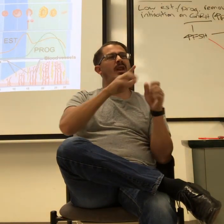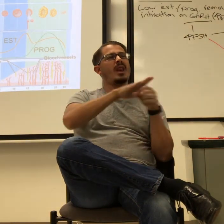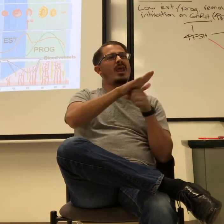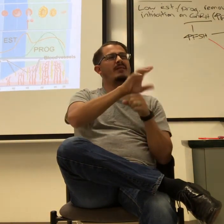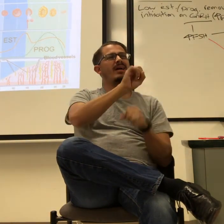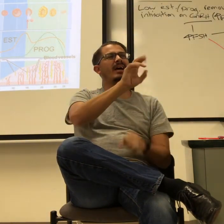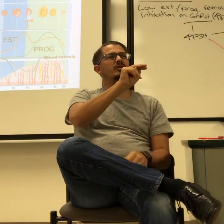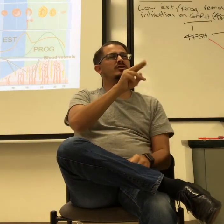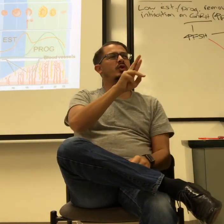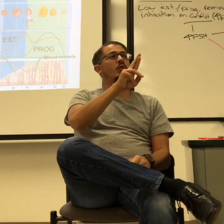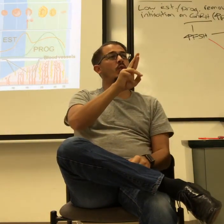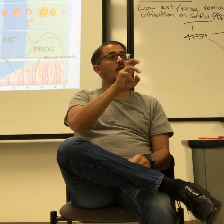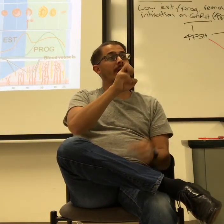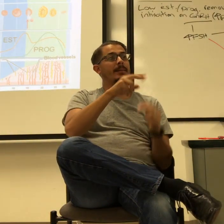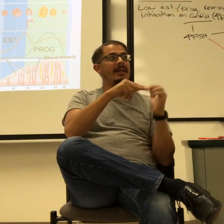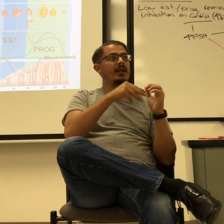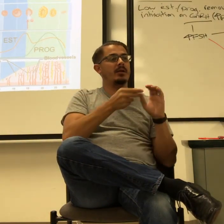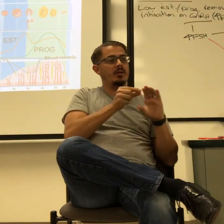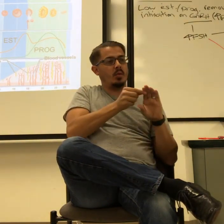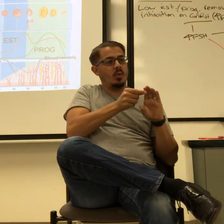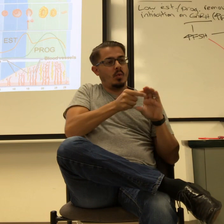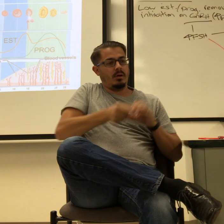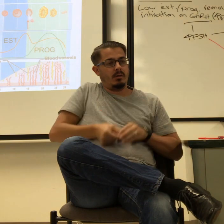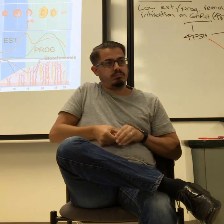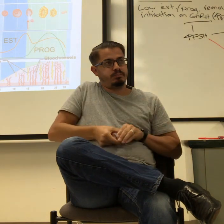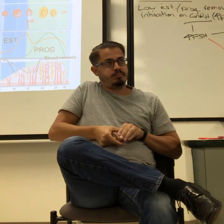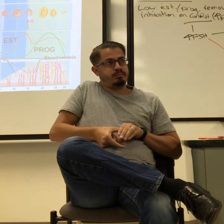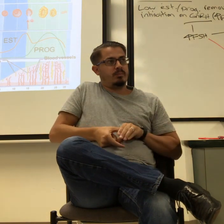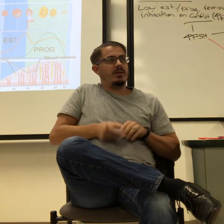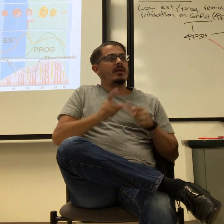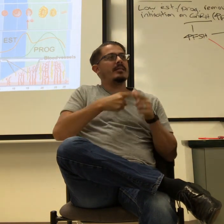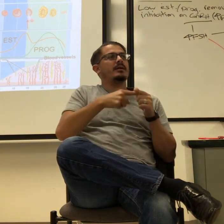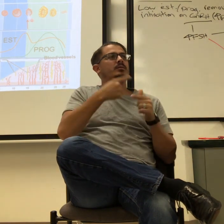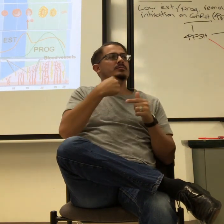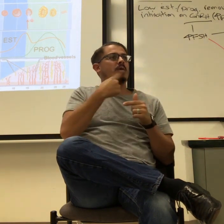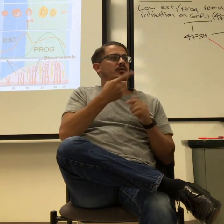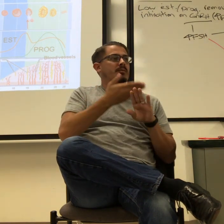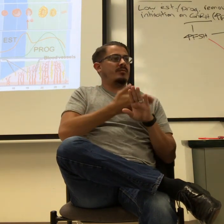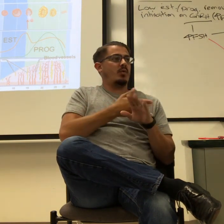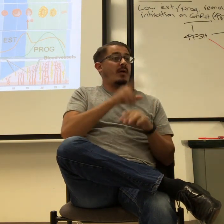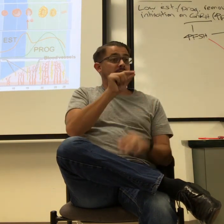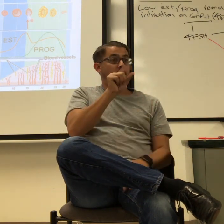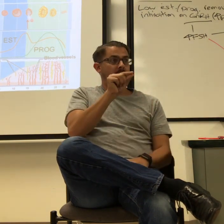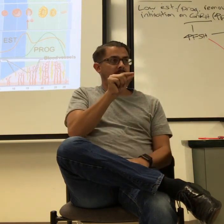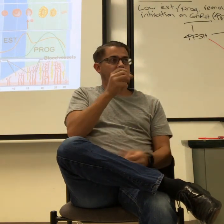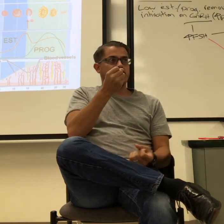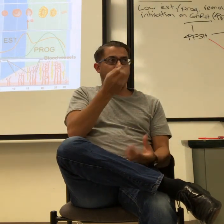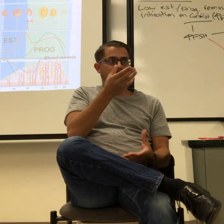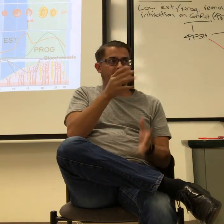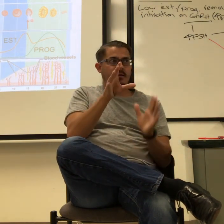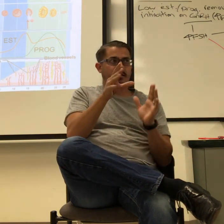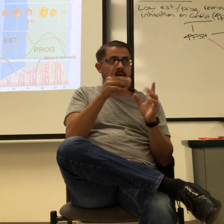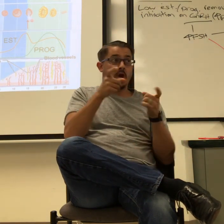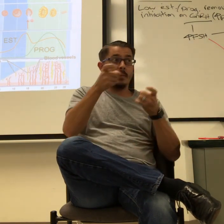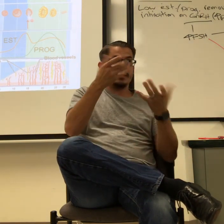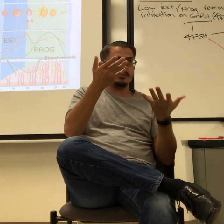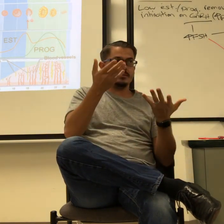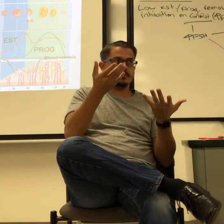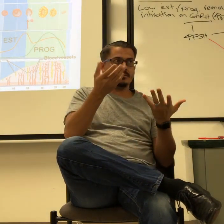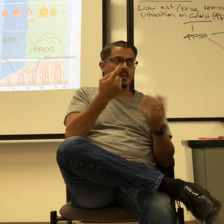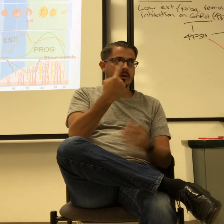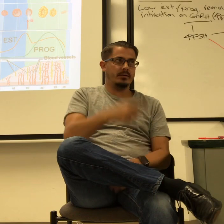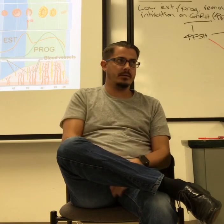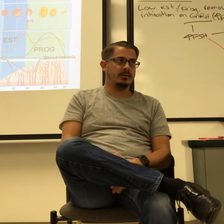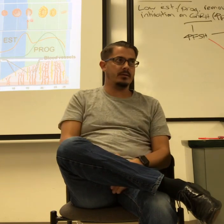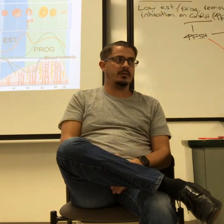estrogen to rebuild the endometrium. And what did we say before? Of the 20, how many achieve dominance?